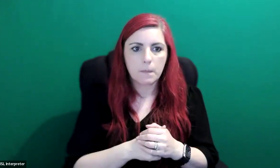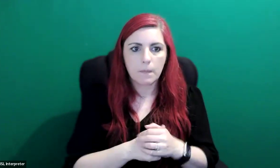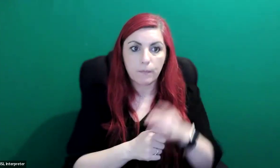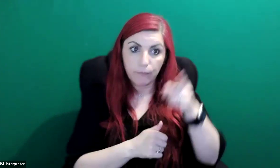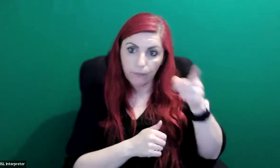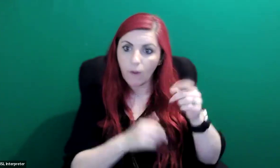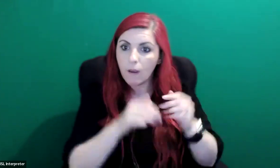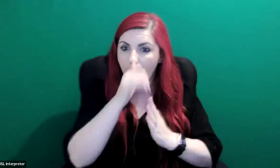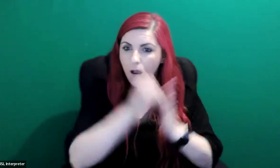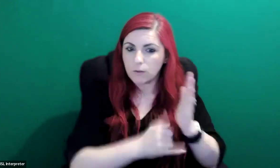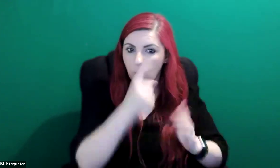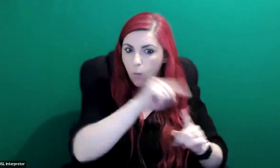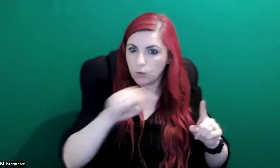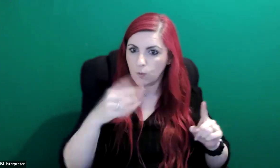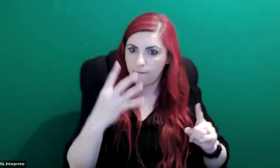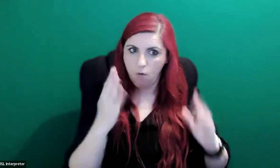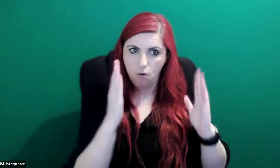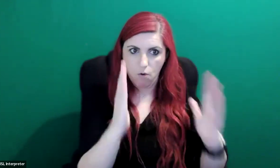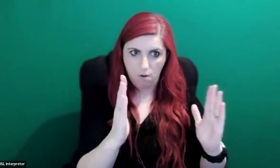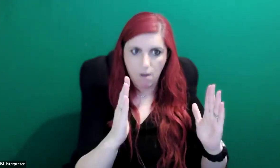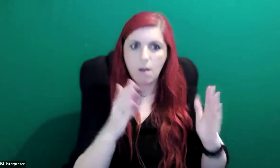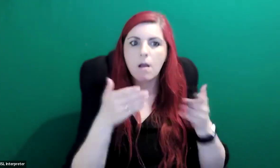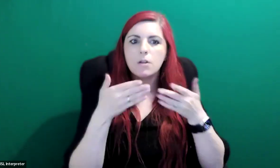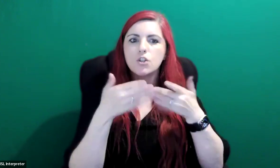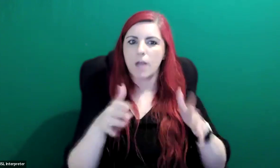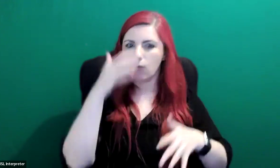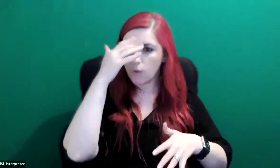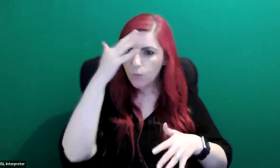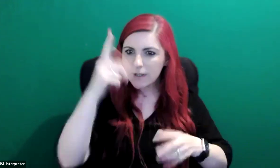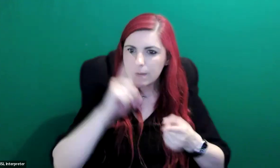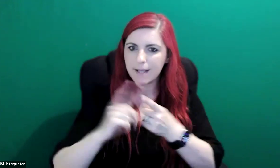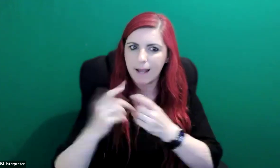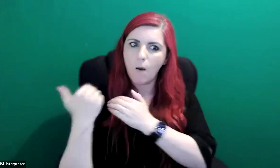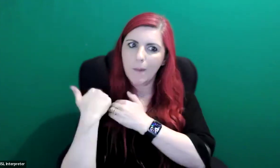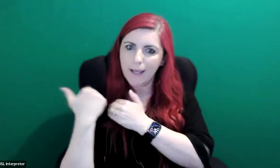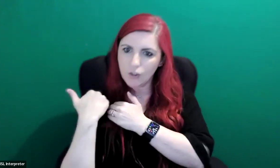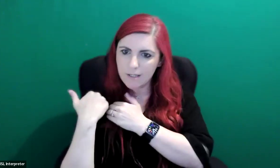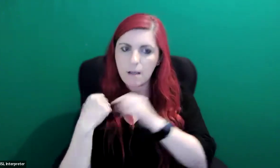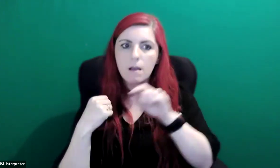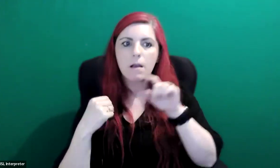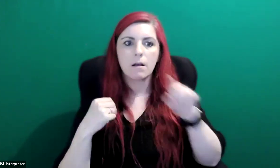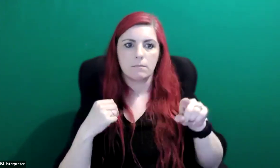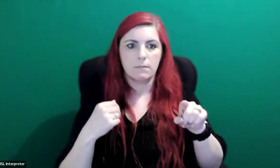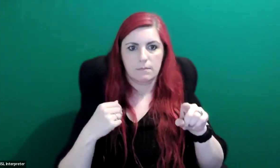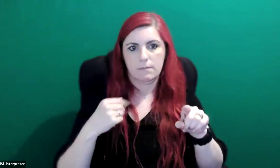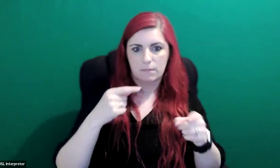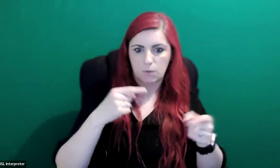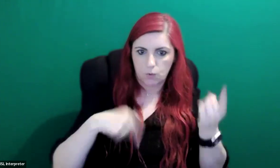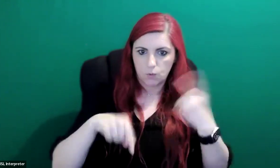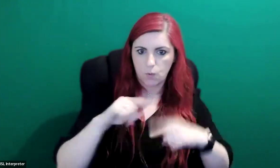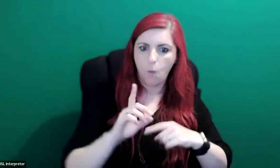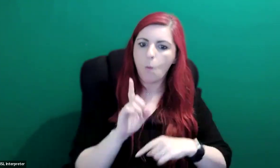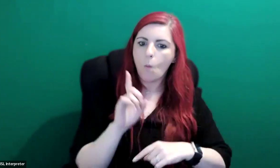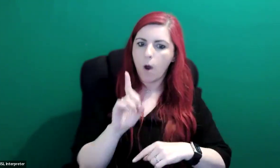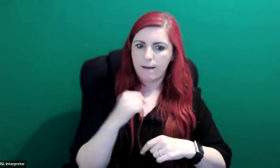under articles 1 to 4, purpose, general principles and obligations, one of our headings are